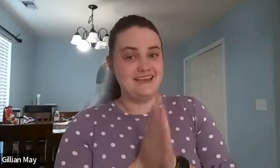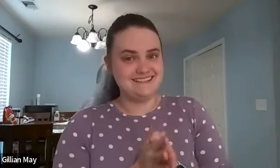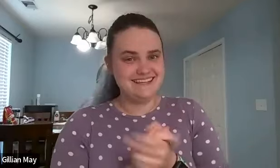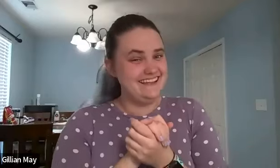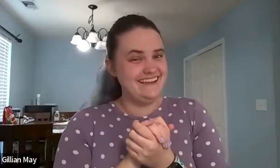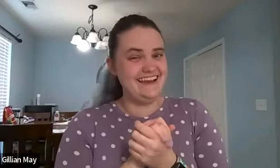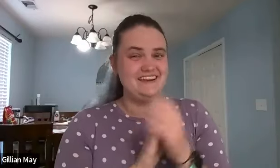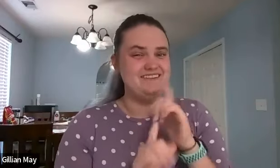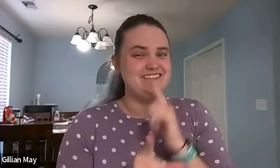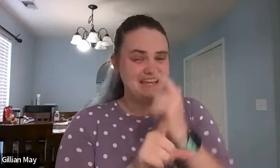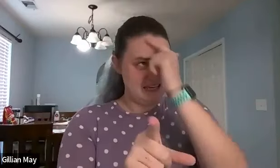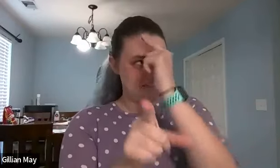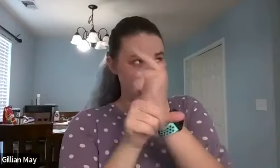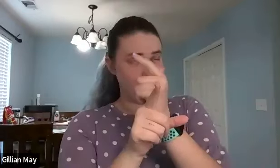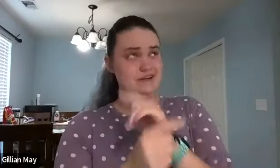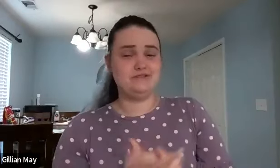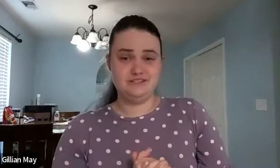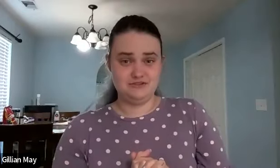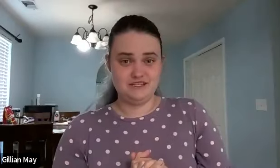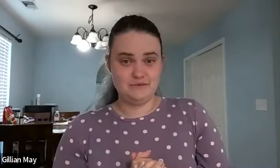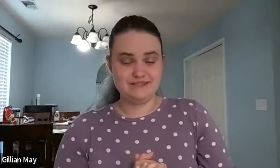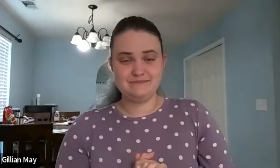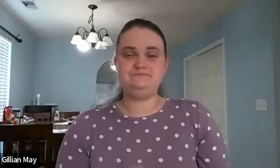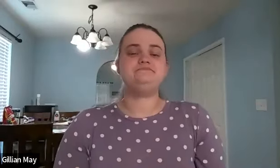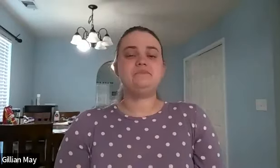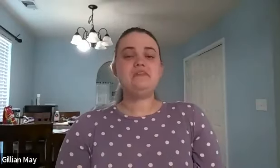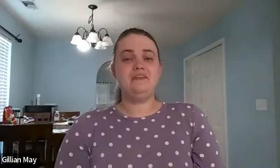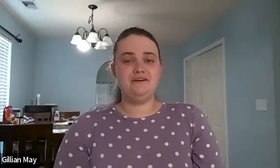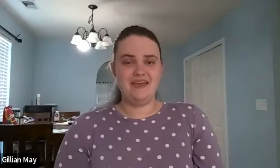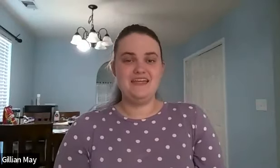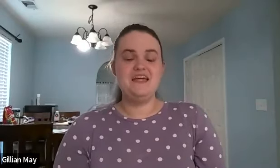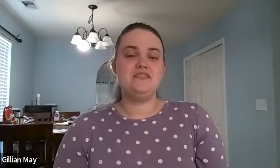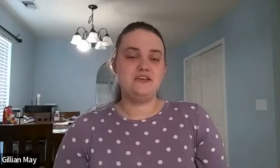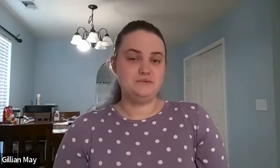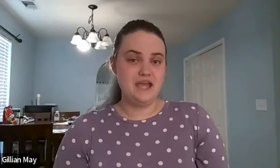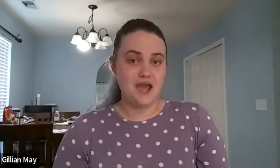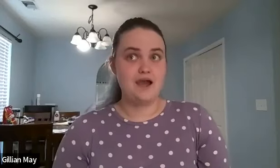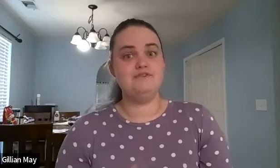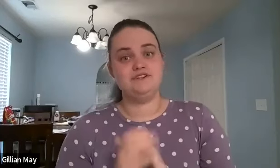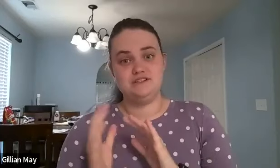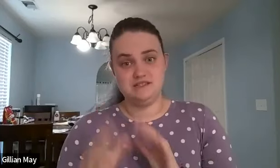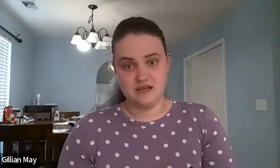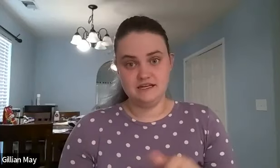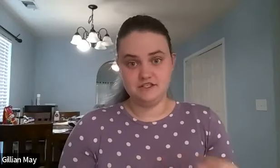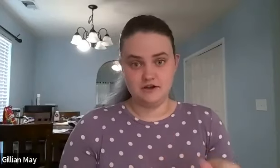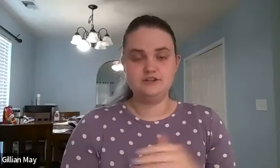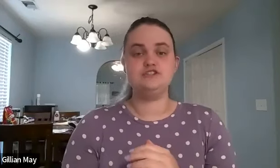yes, I know it. This is one of those interesting ones. Okay, then we have son and daughter.